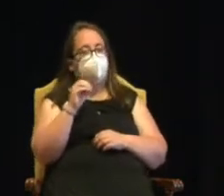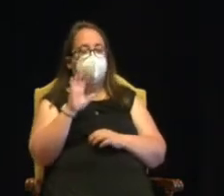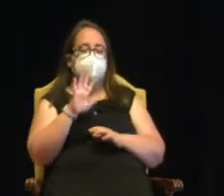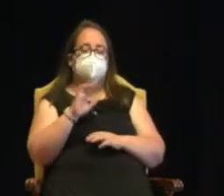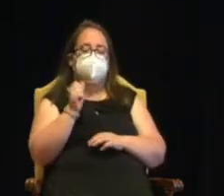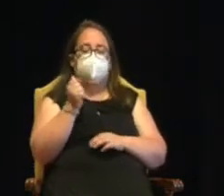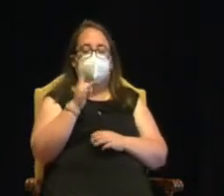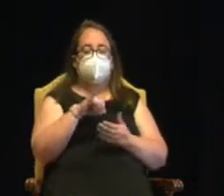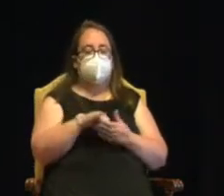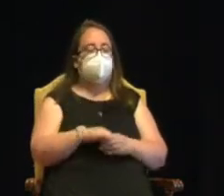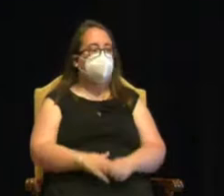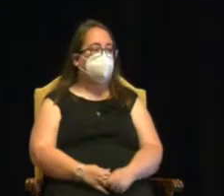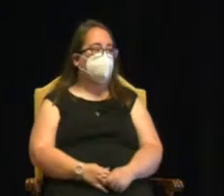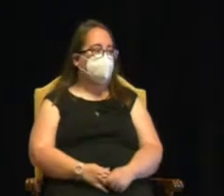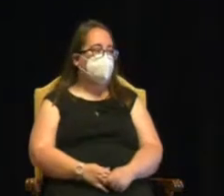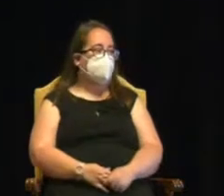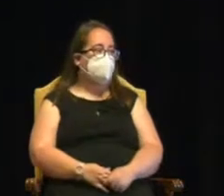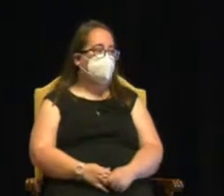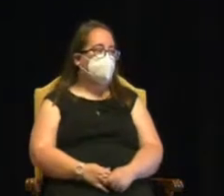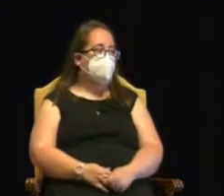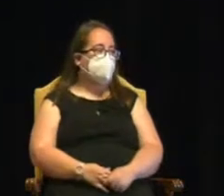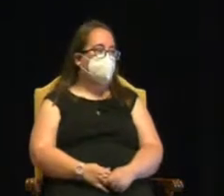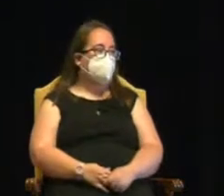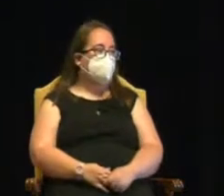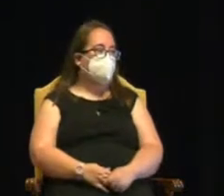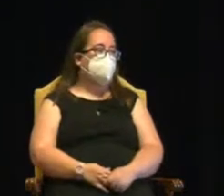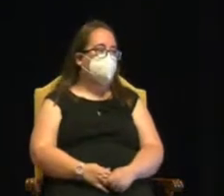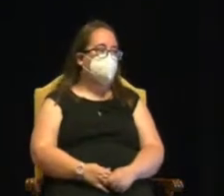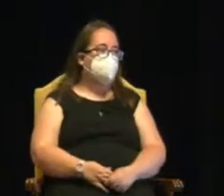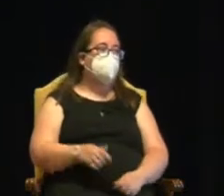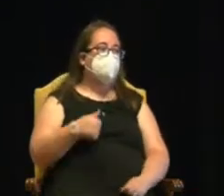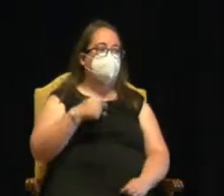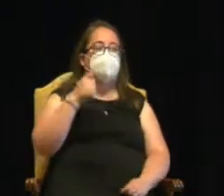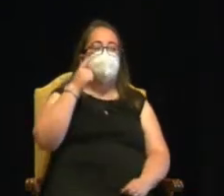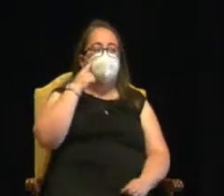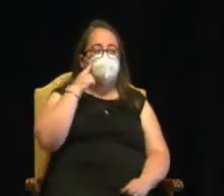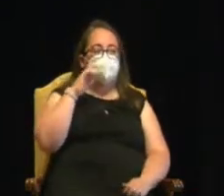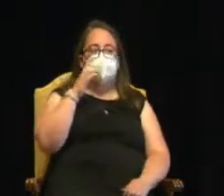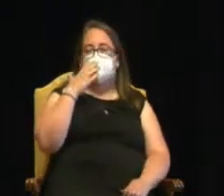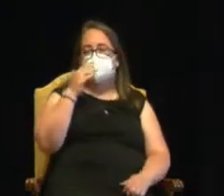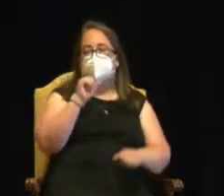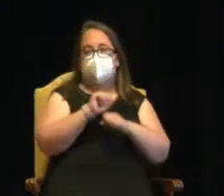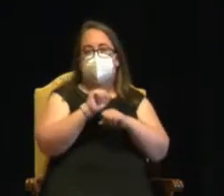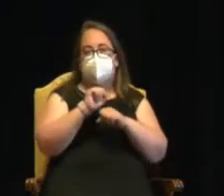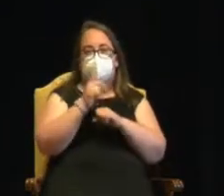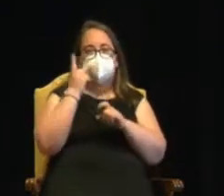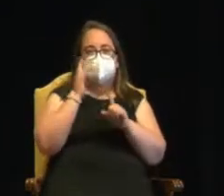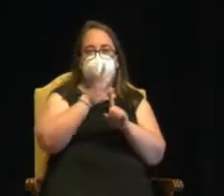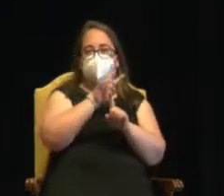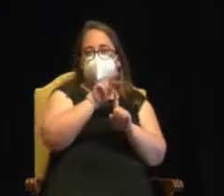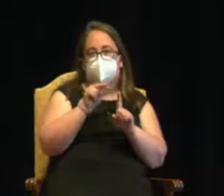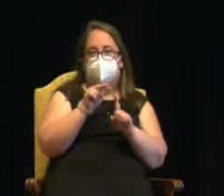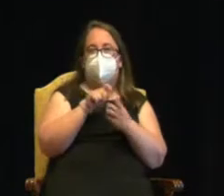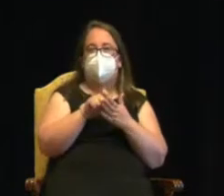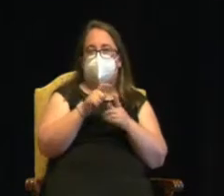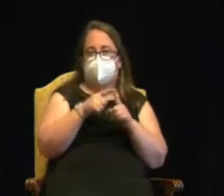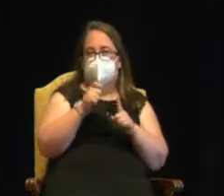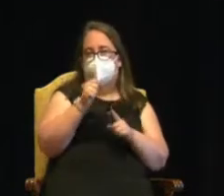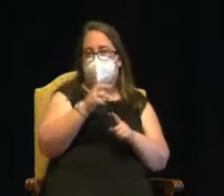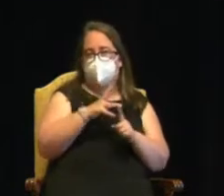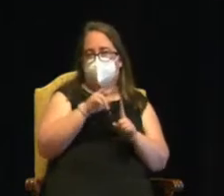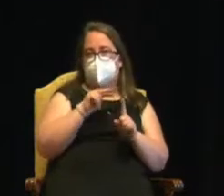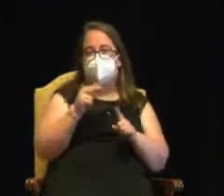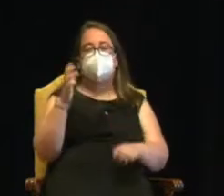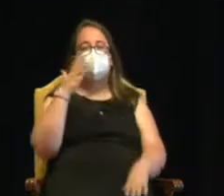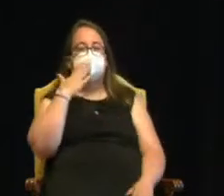get that though. Well, maybe it's partly, I thought you did a really neat job getting into his head and writing from a man's perspective.